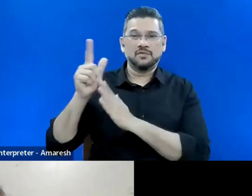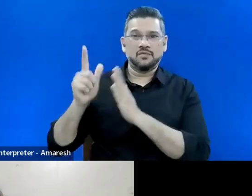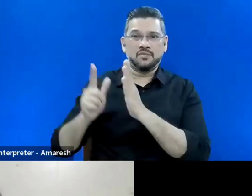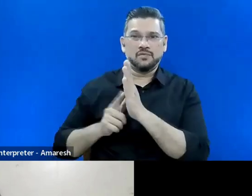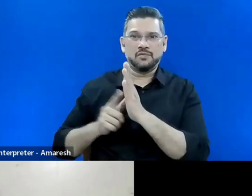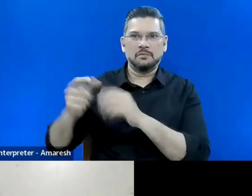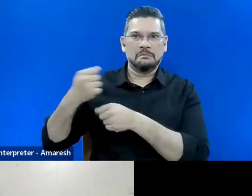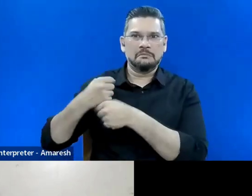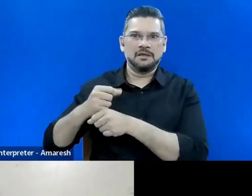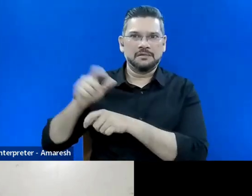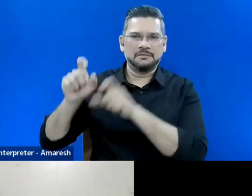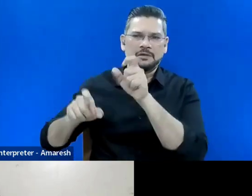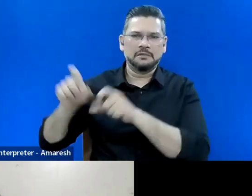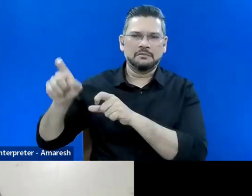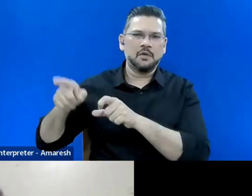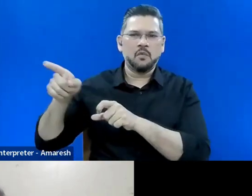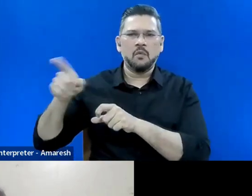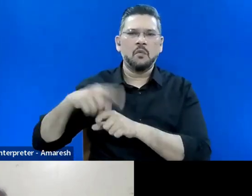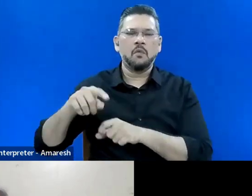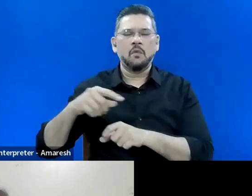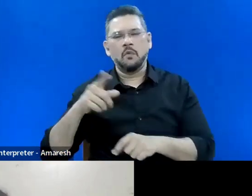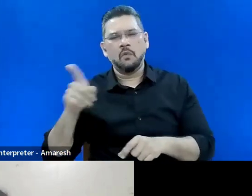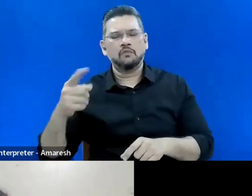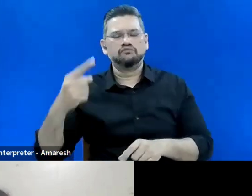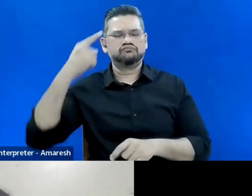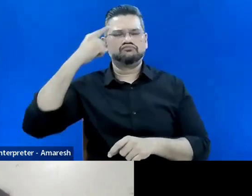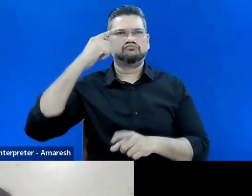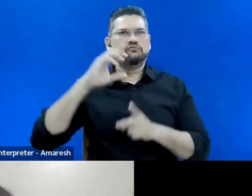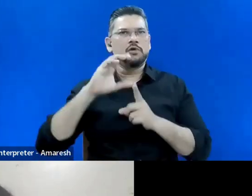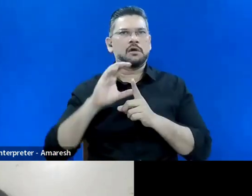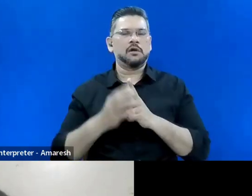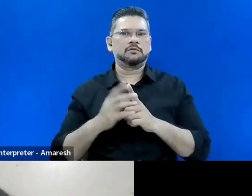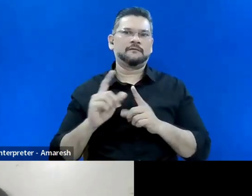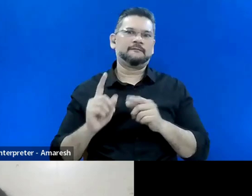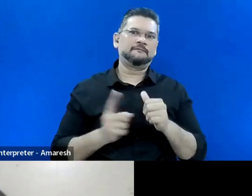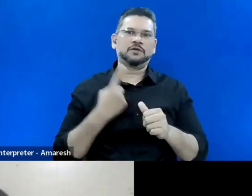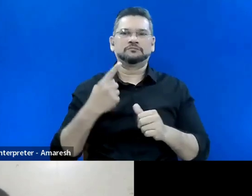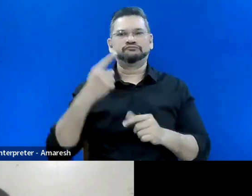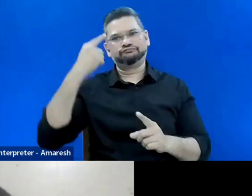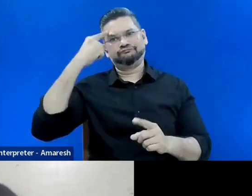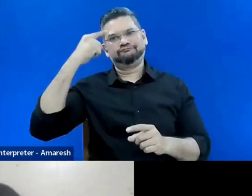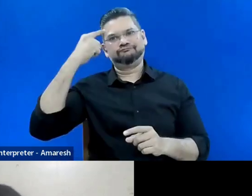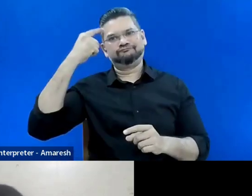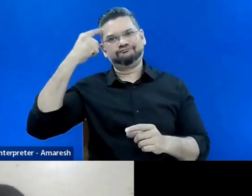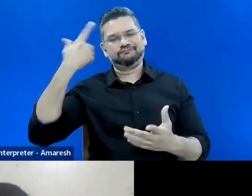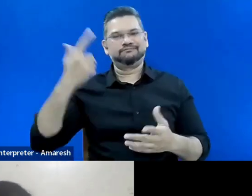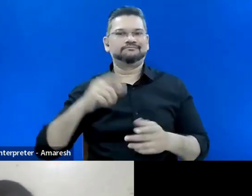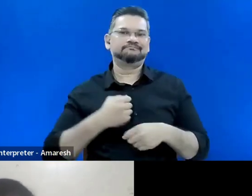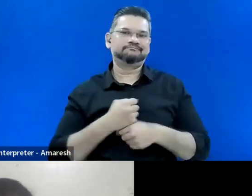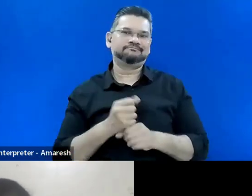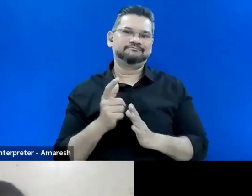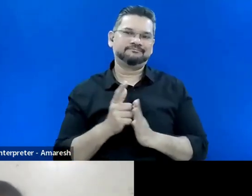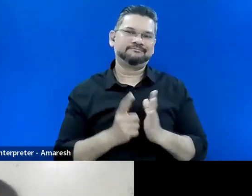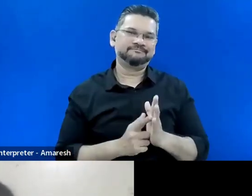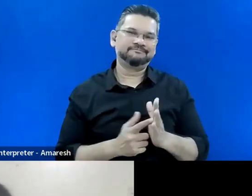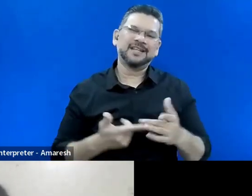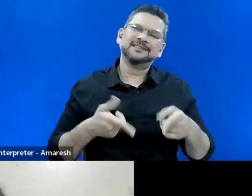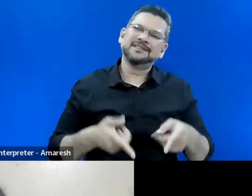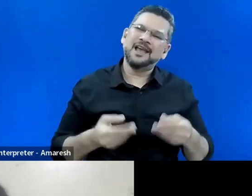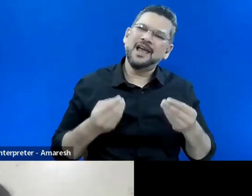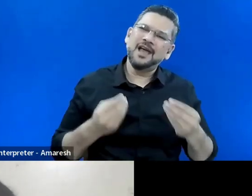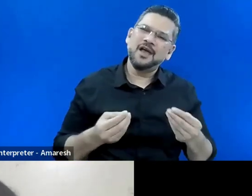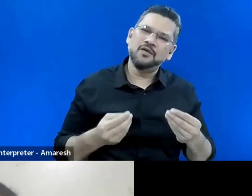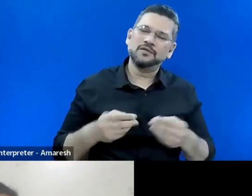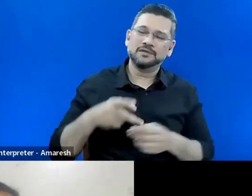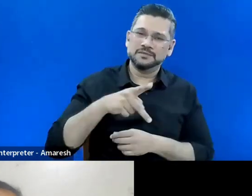belief system. Hence the reason why, how can we work together, support PSA to advocate